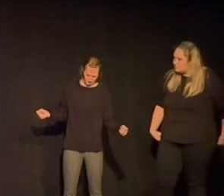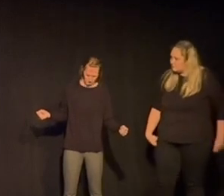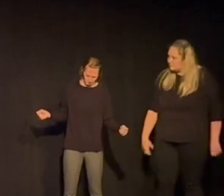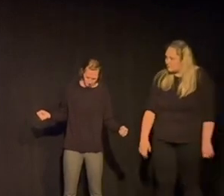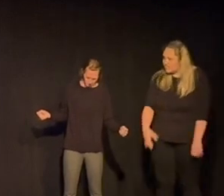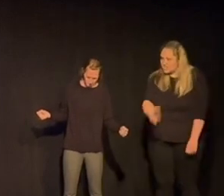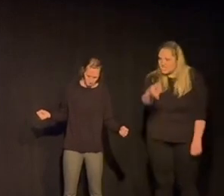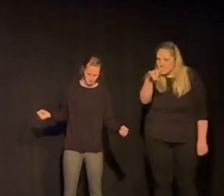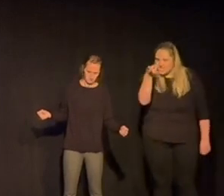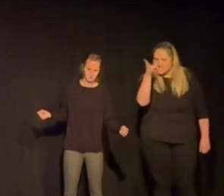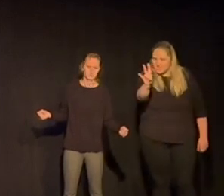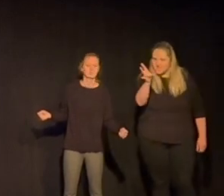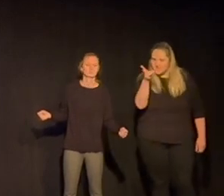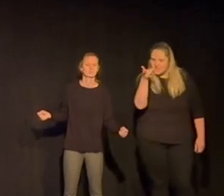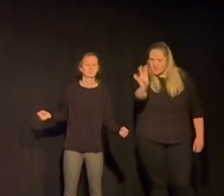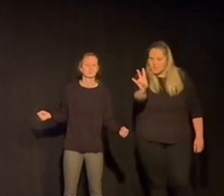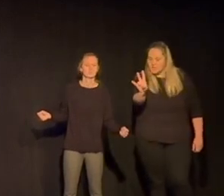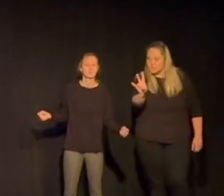17.